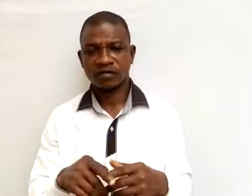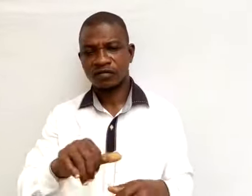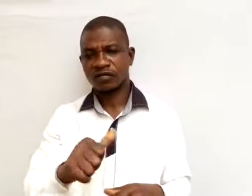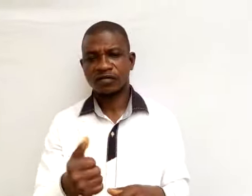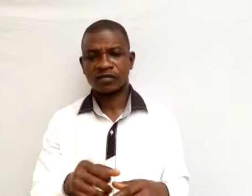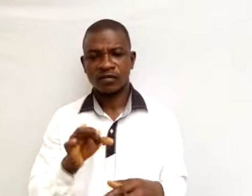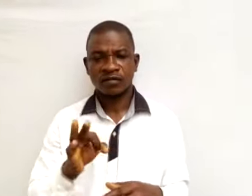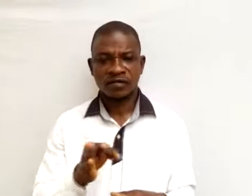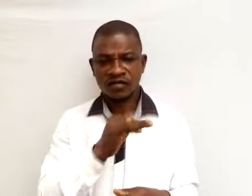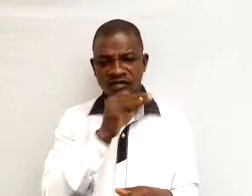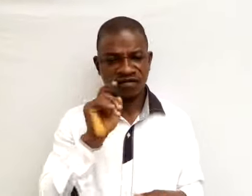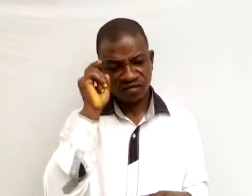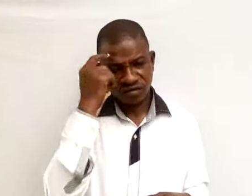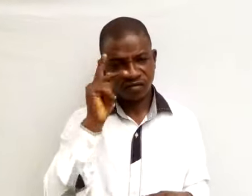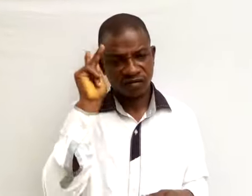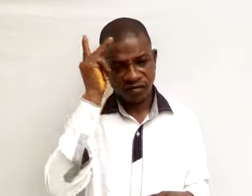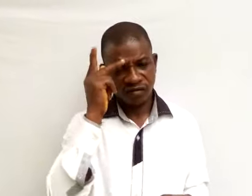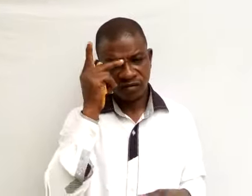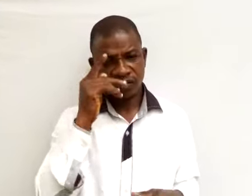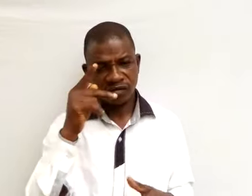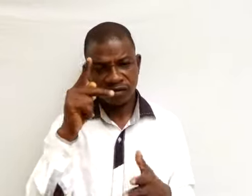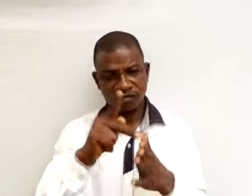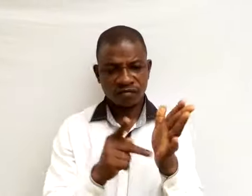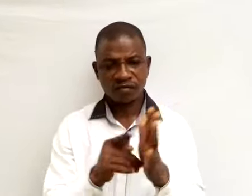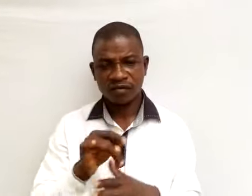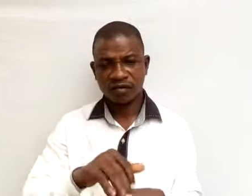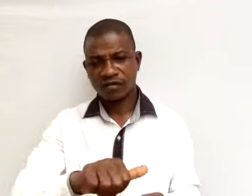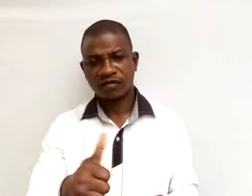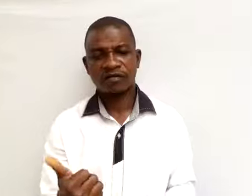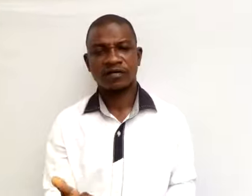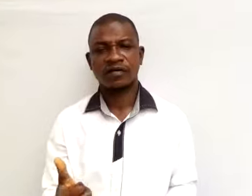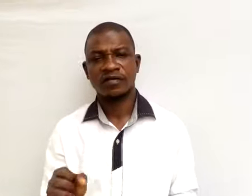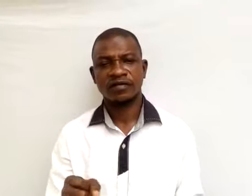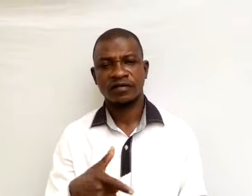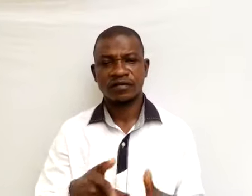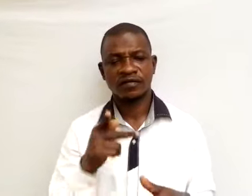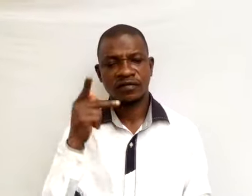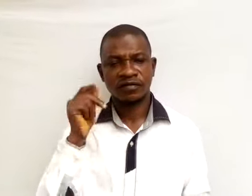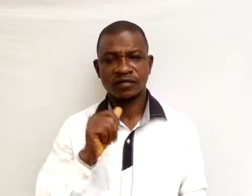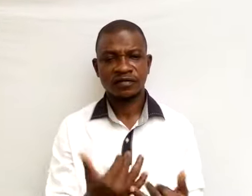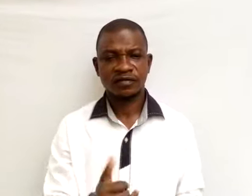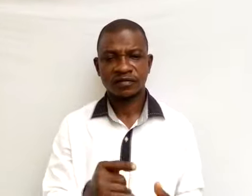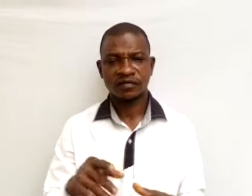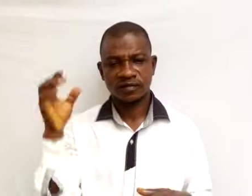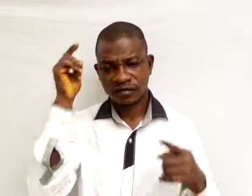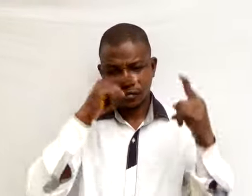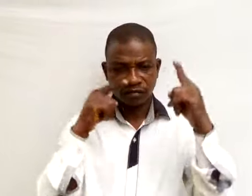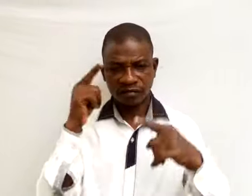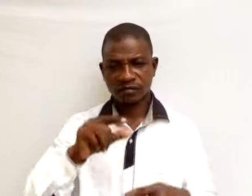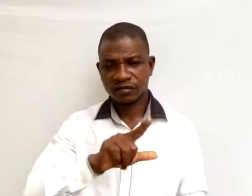firms, government policies, and others. Let us now consider localization